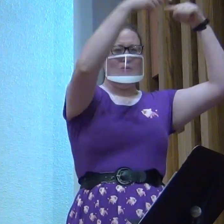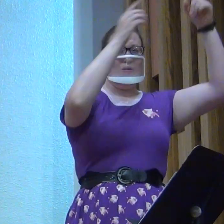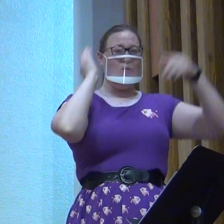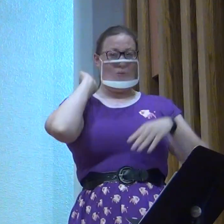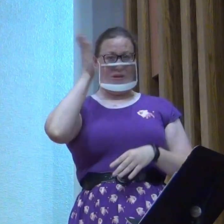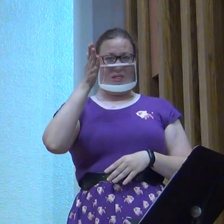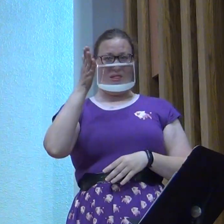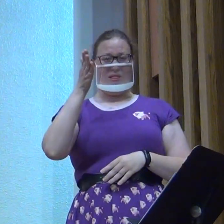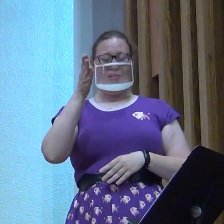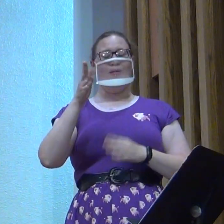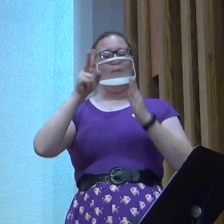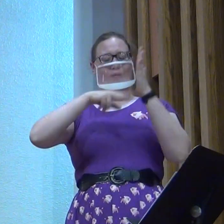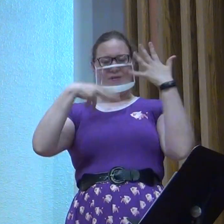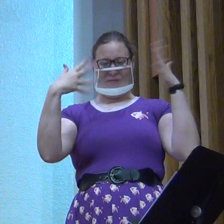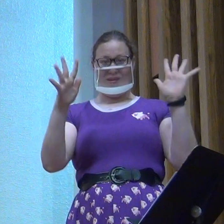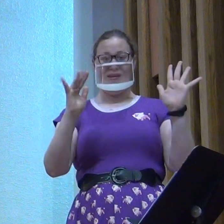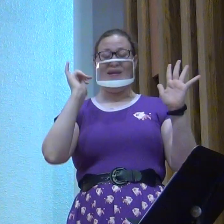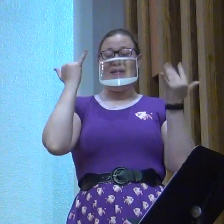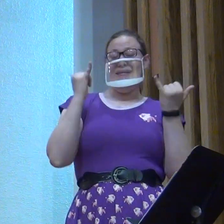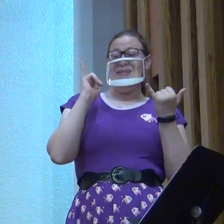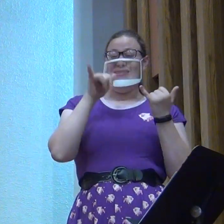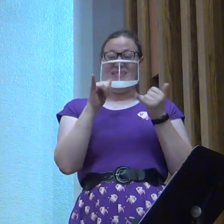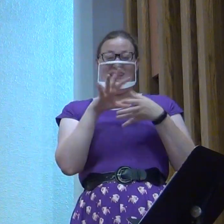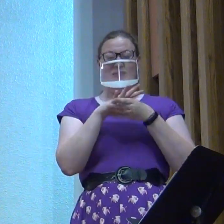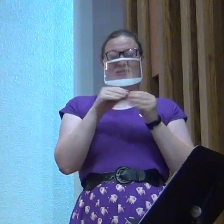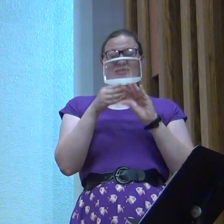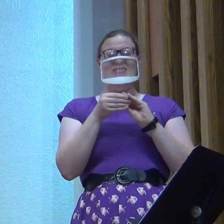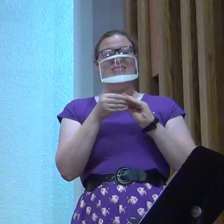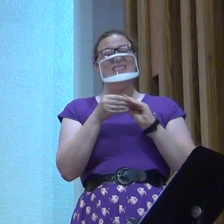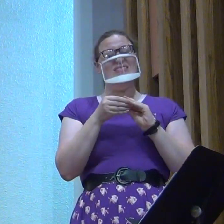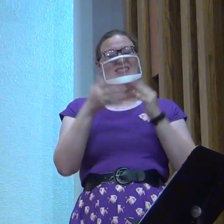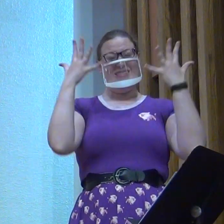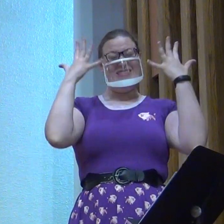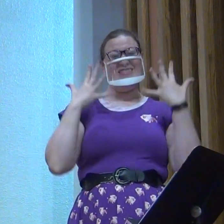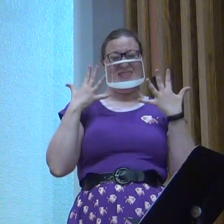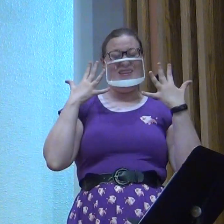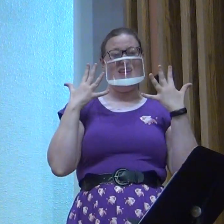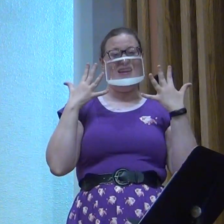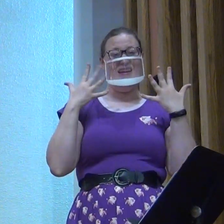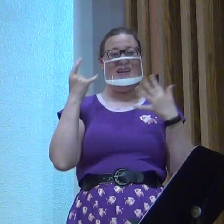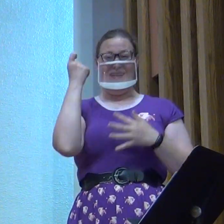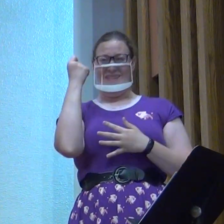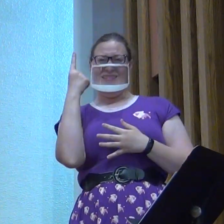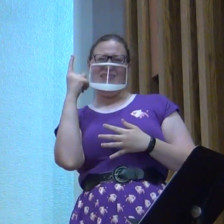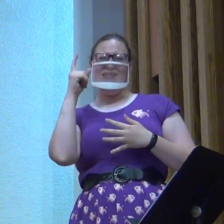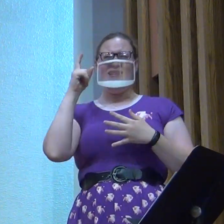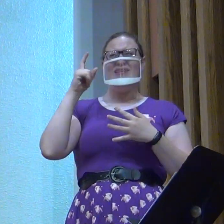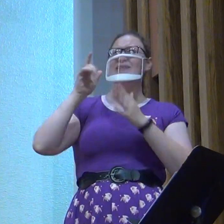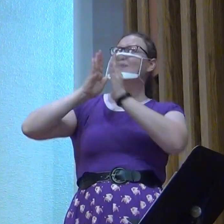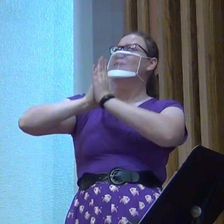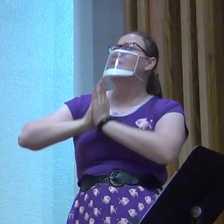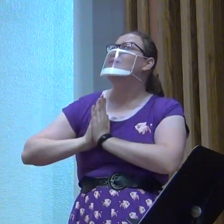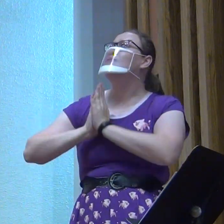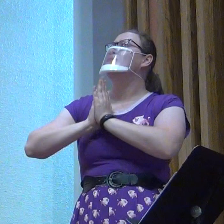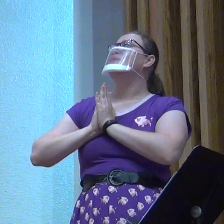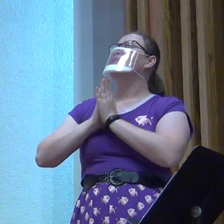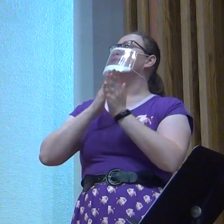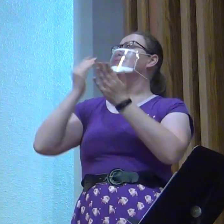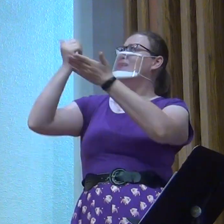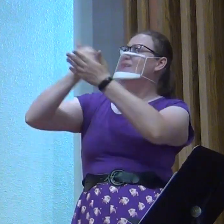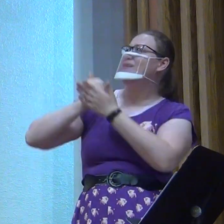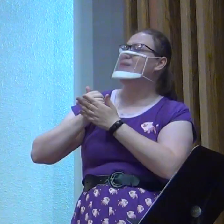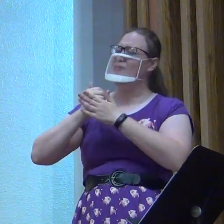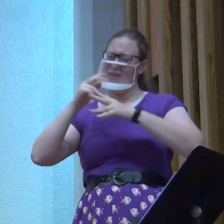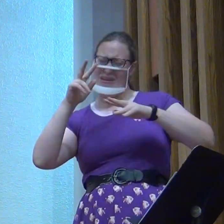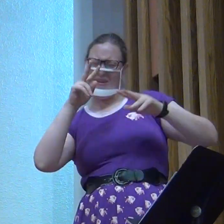On this somber note from our Lord, let us pray that we understand these words of